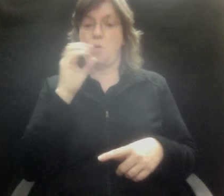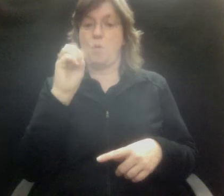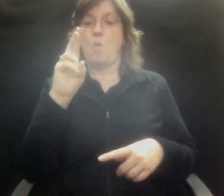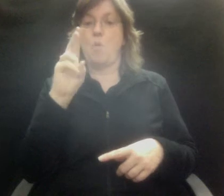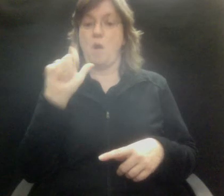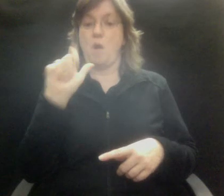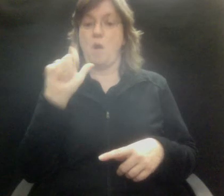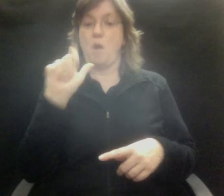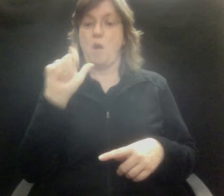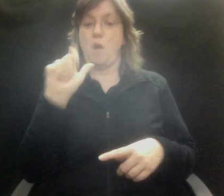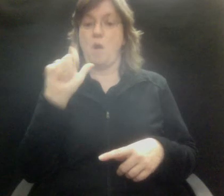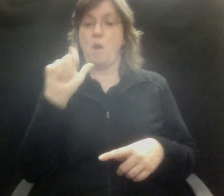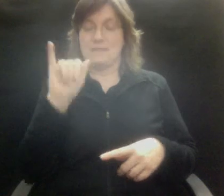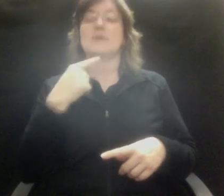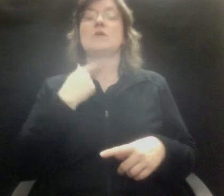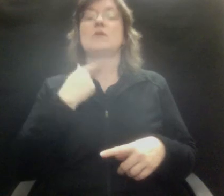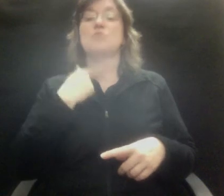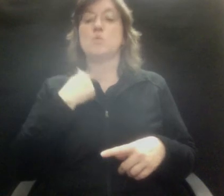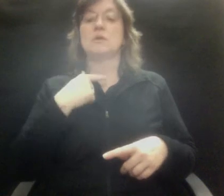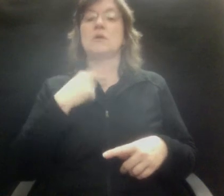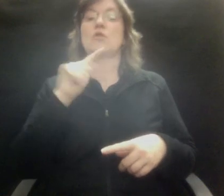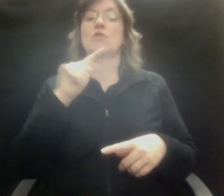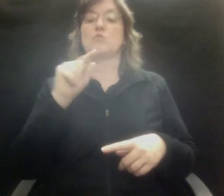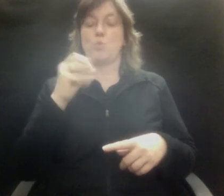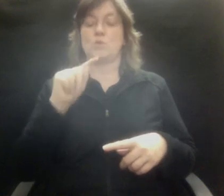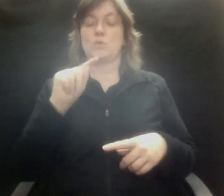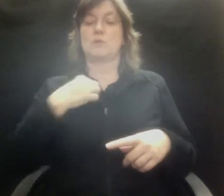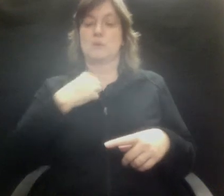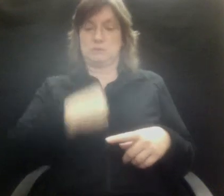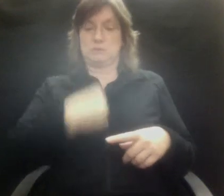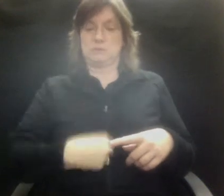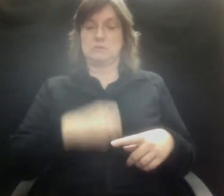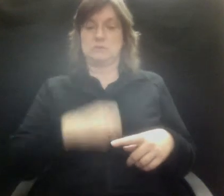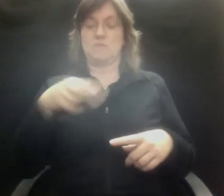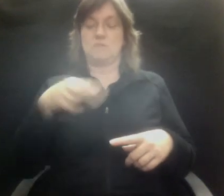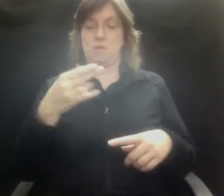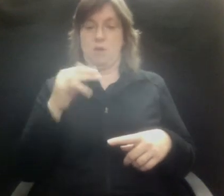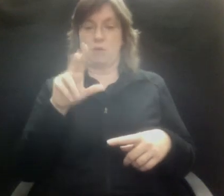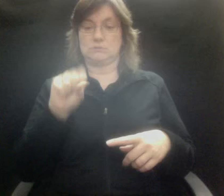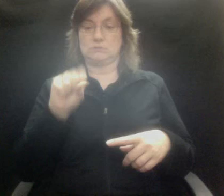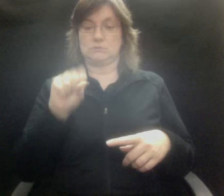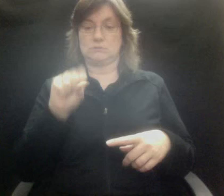esophagus, a stomach, small intestines, and the large intestines.